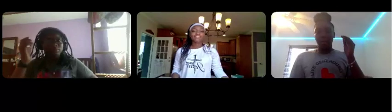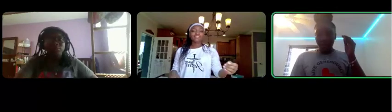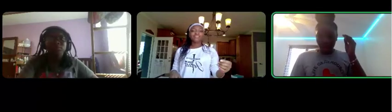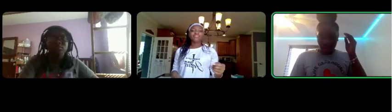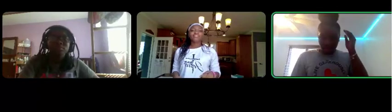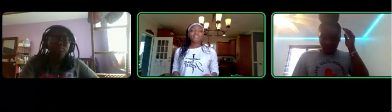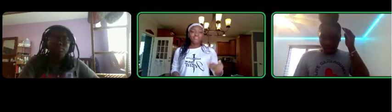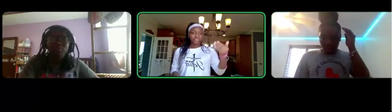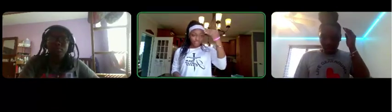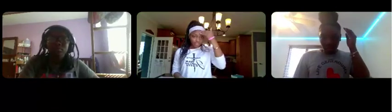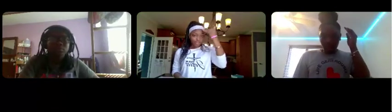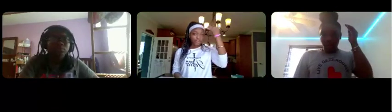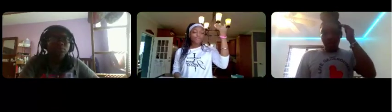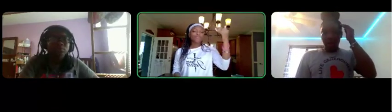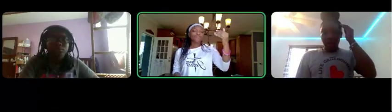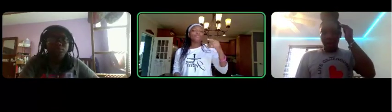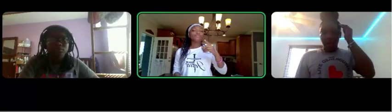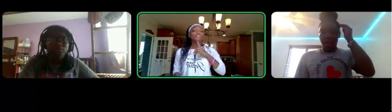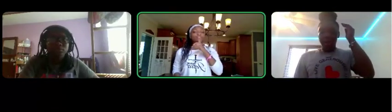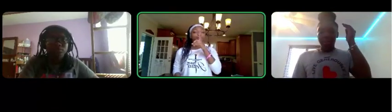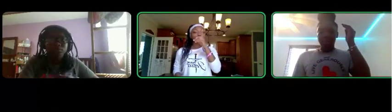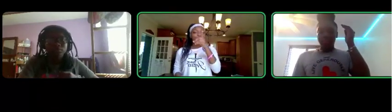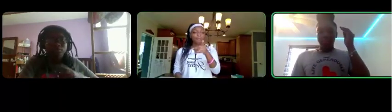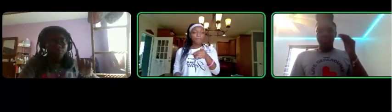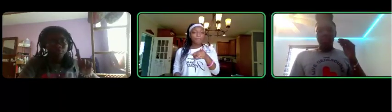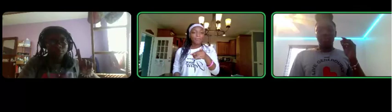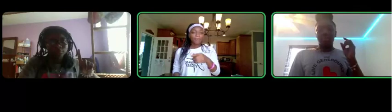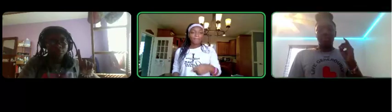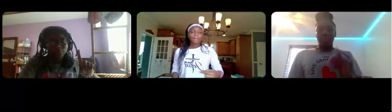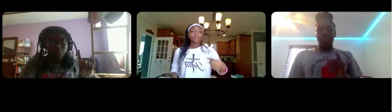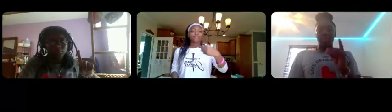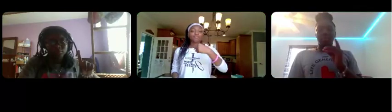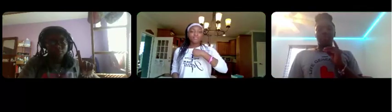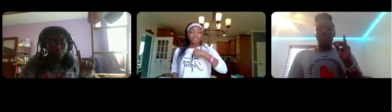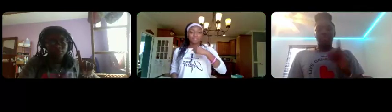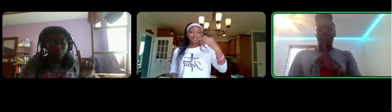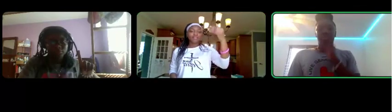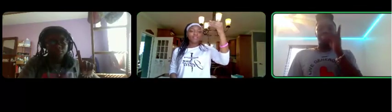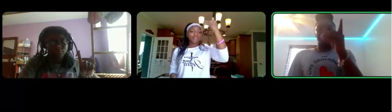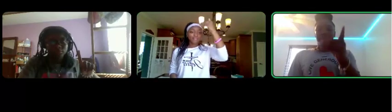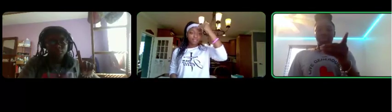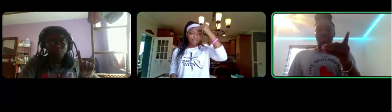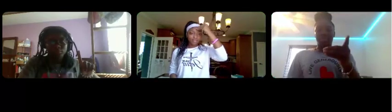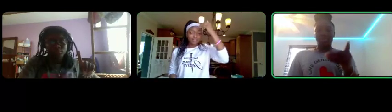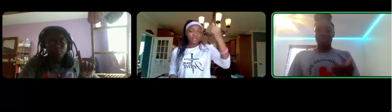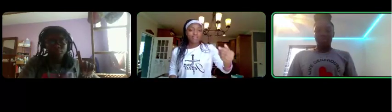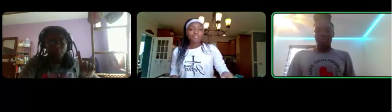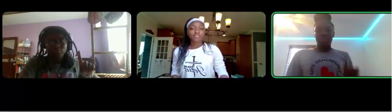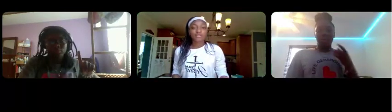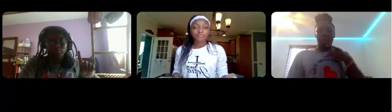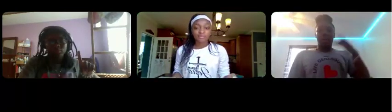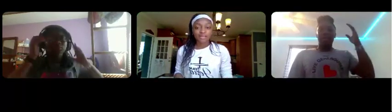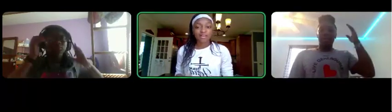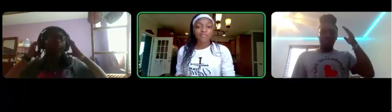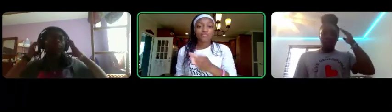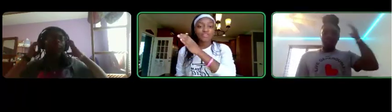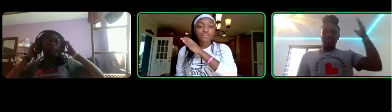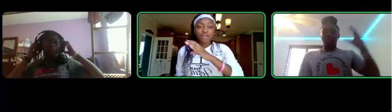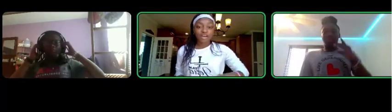I know true. I know true. So